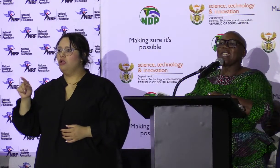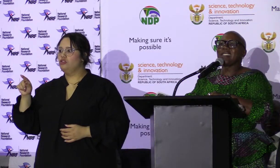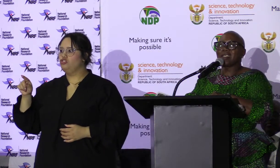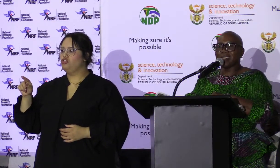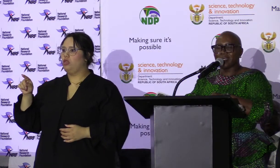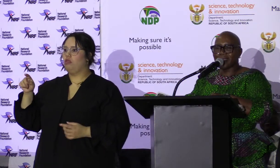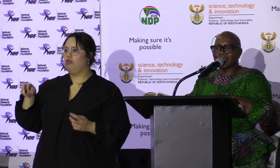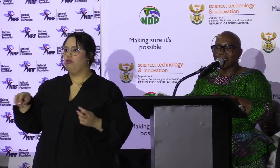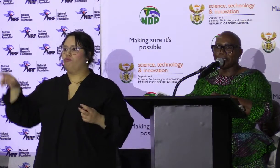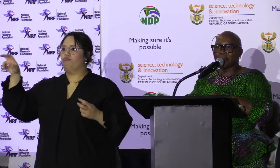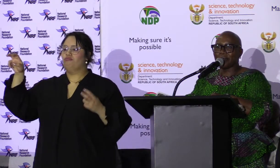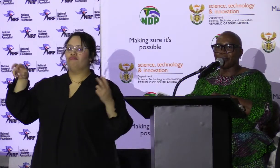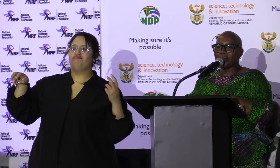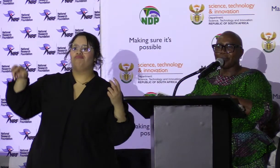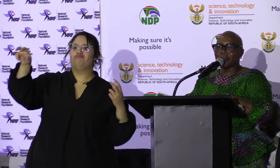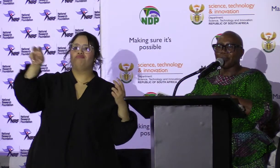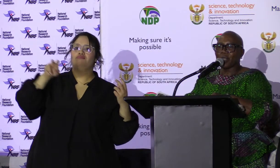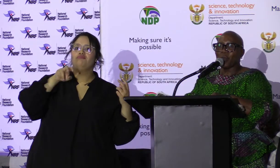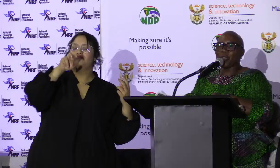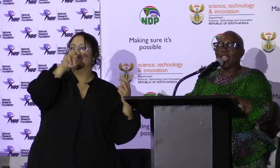has gone places.